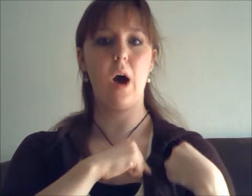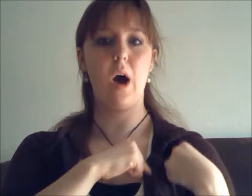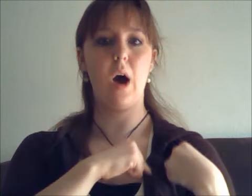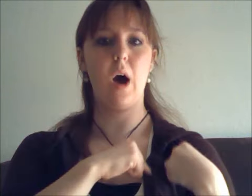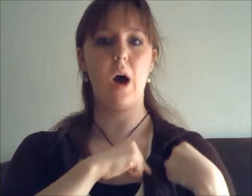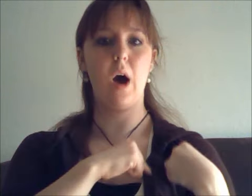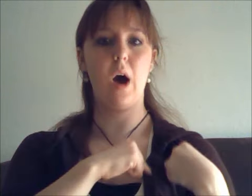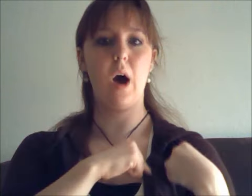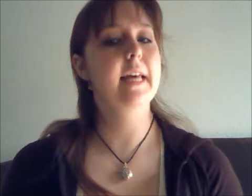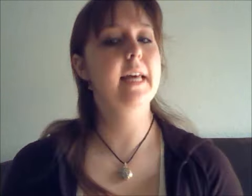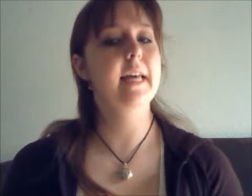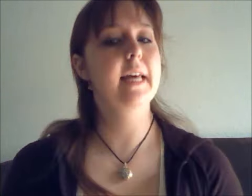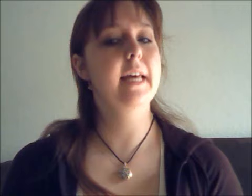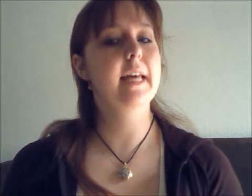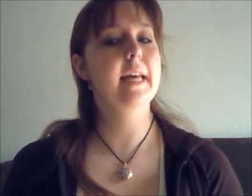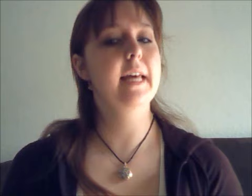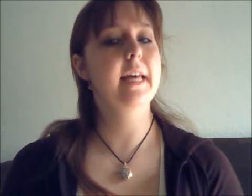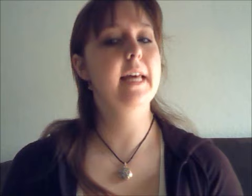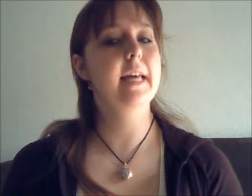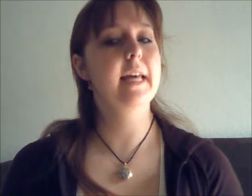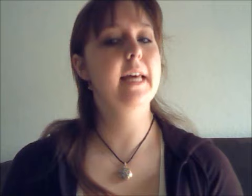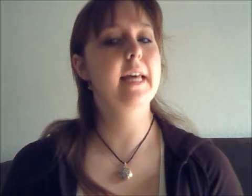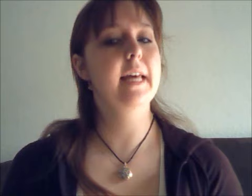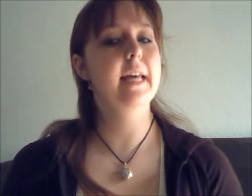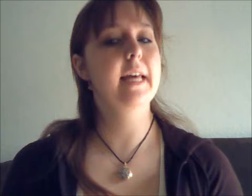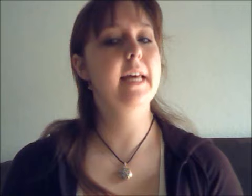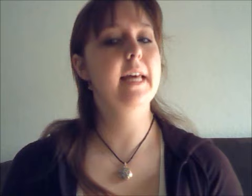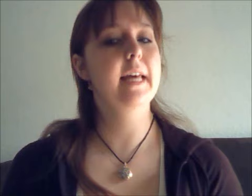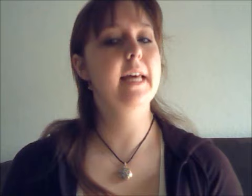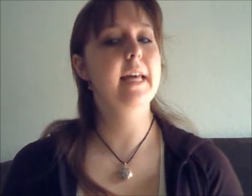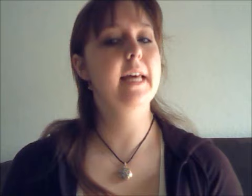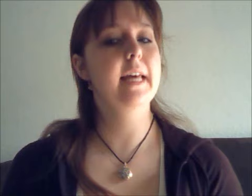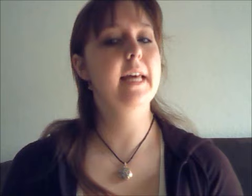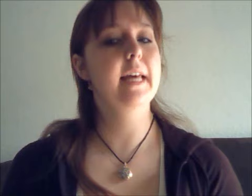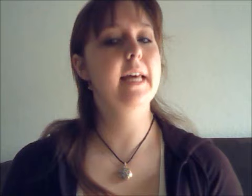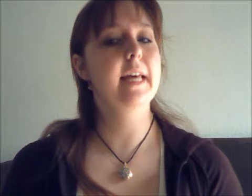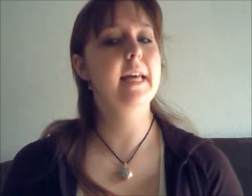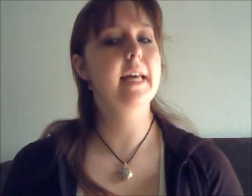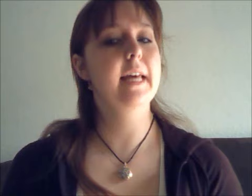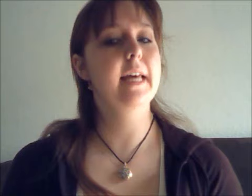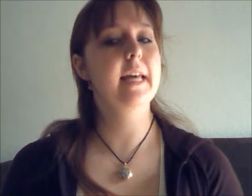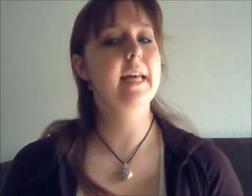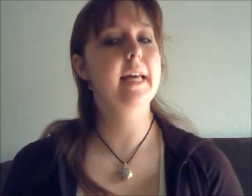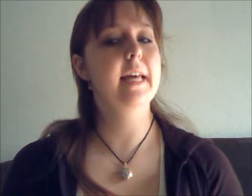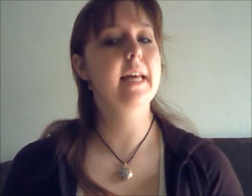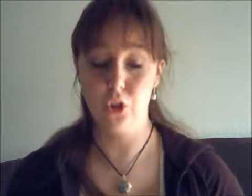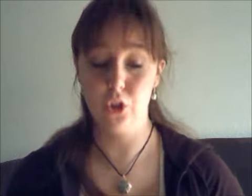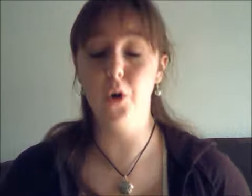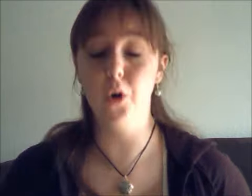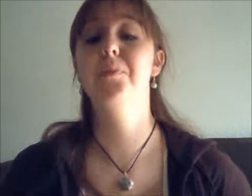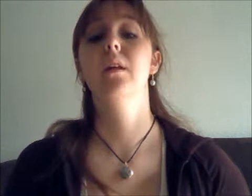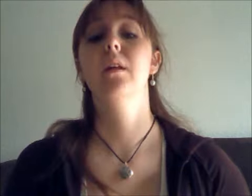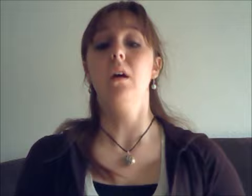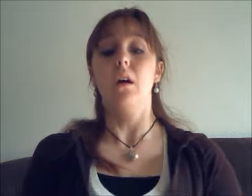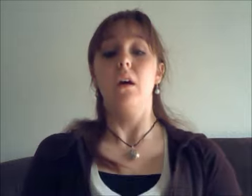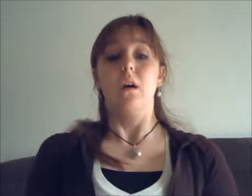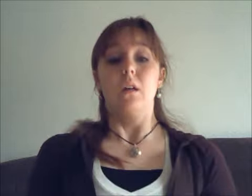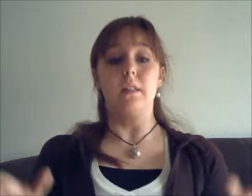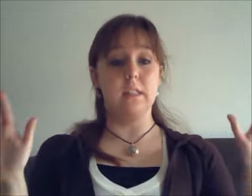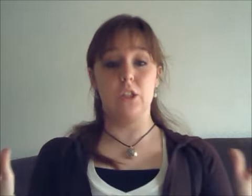They decided then he'd never get away with doing this to them. So, since these two